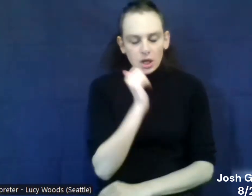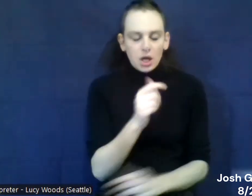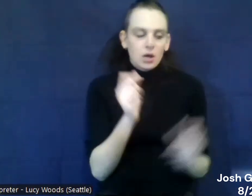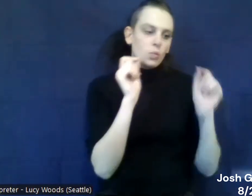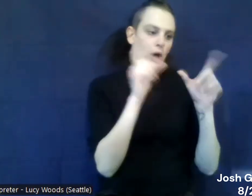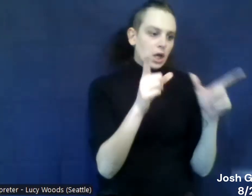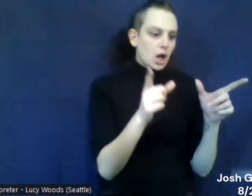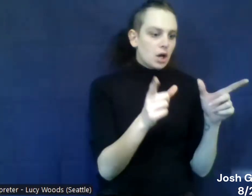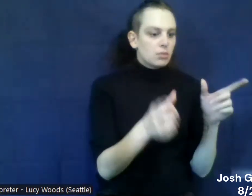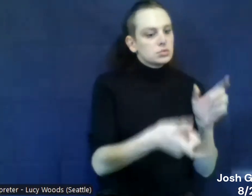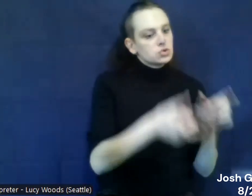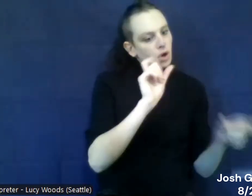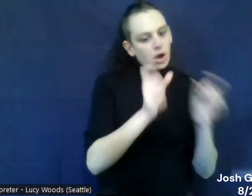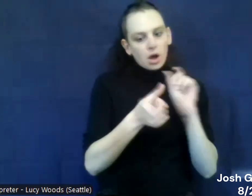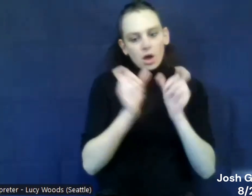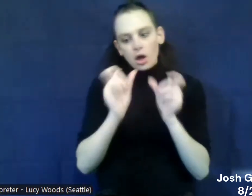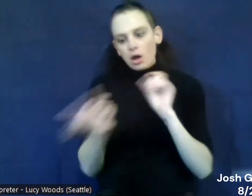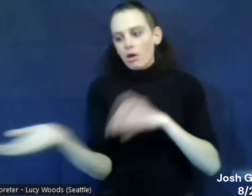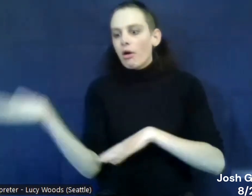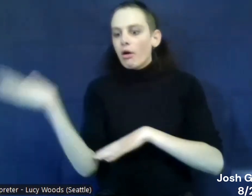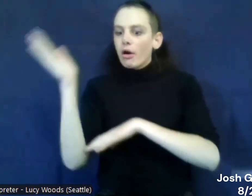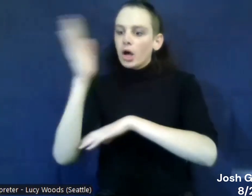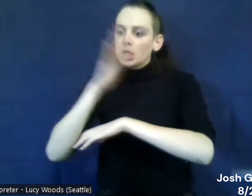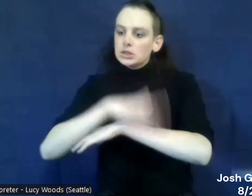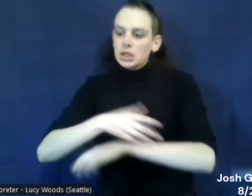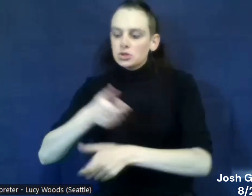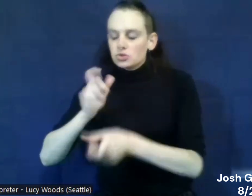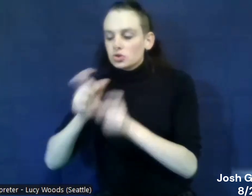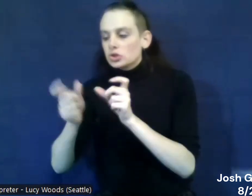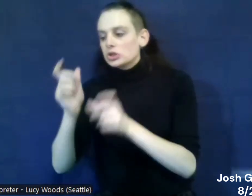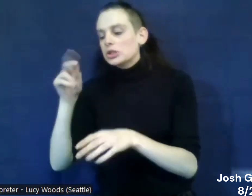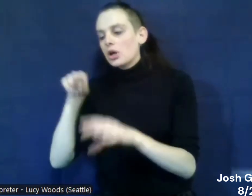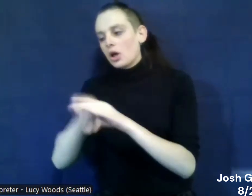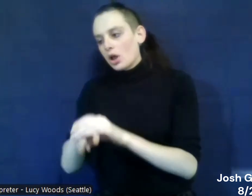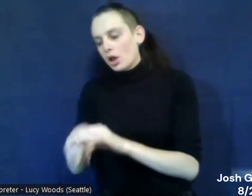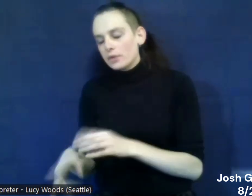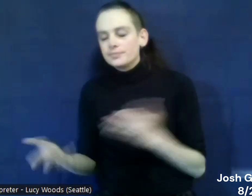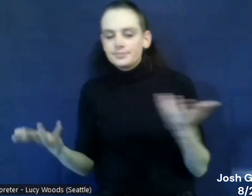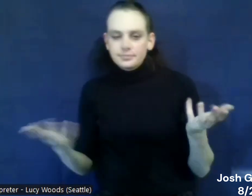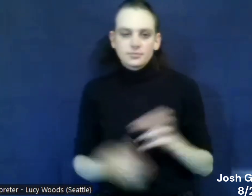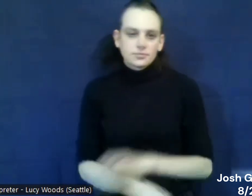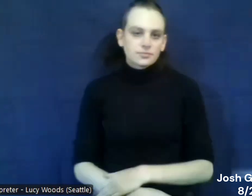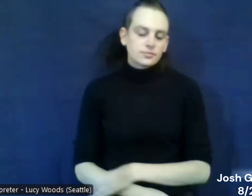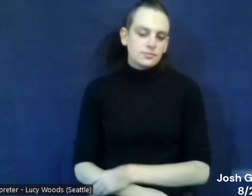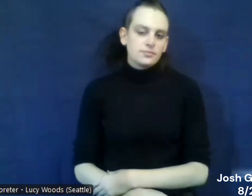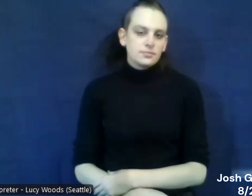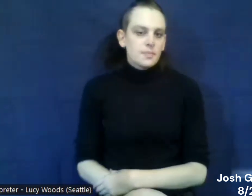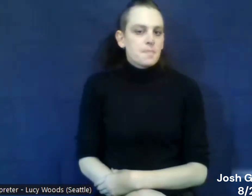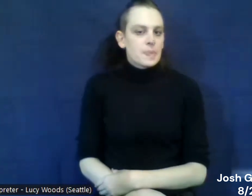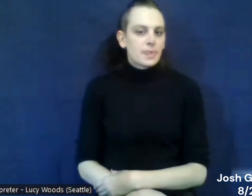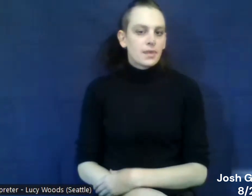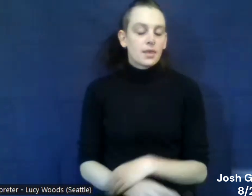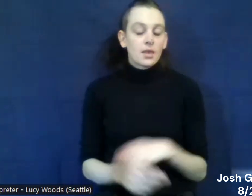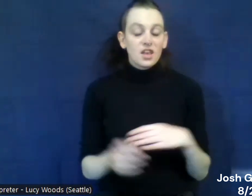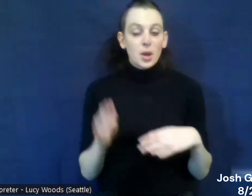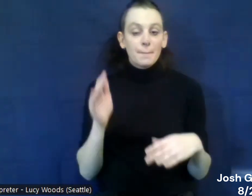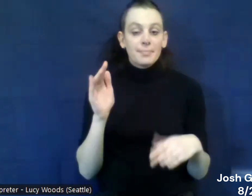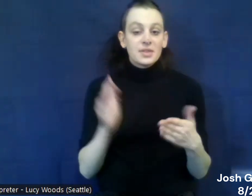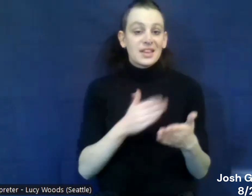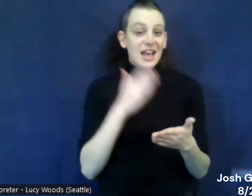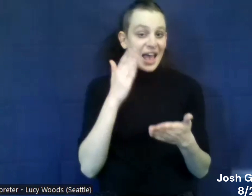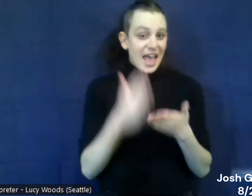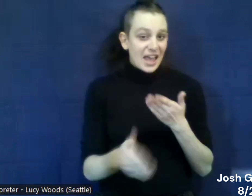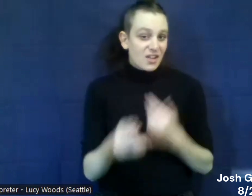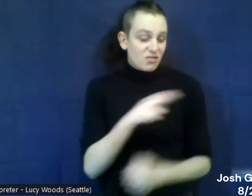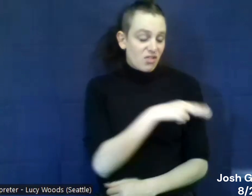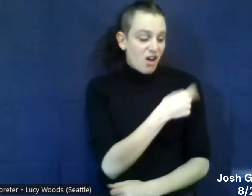you know, go through the entire day, drink, etc. Um, And when at the end of that stay, the doctor